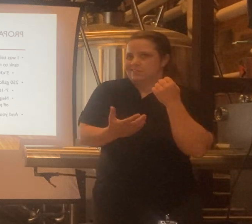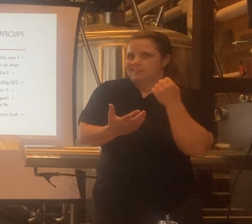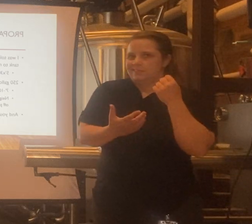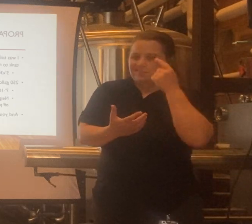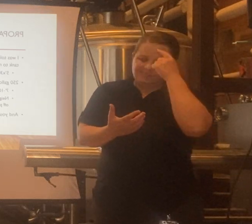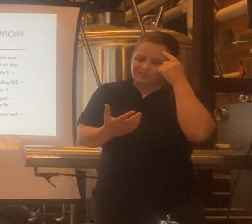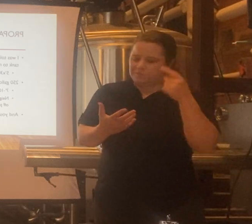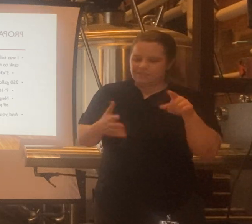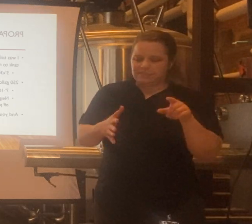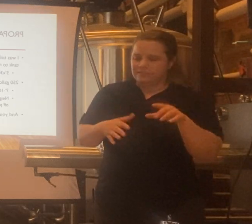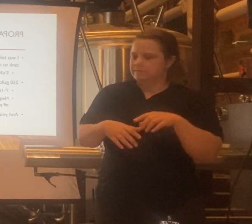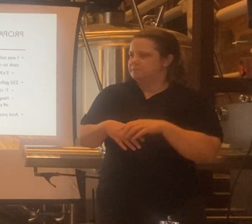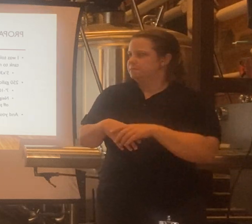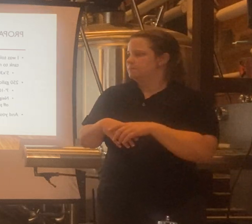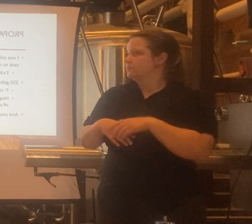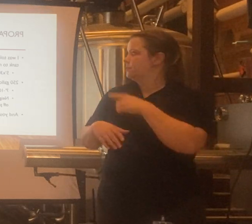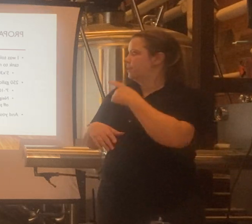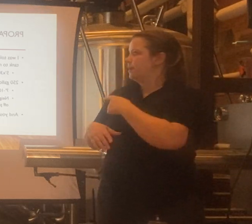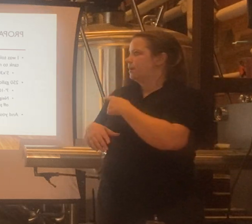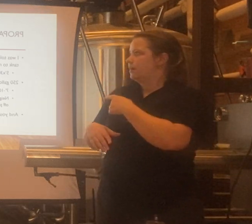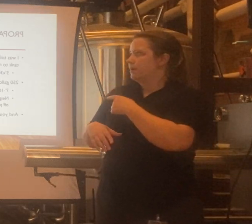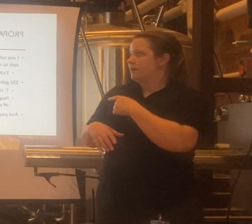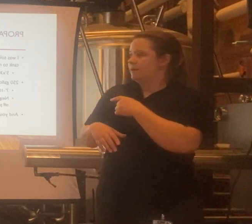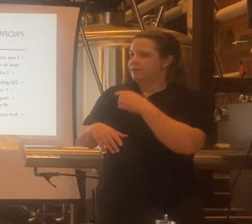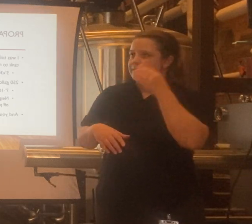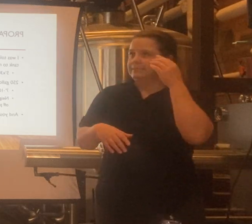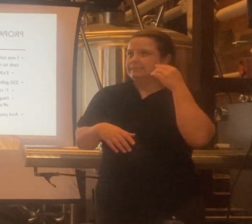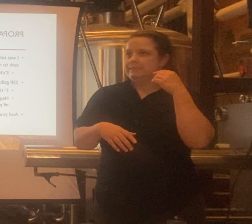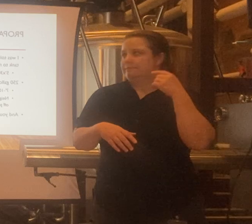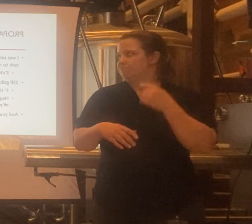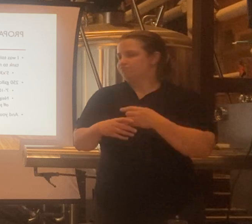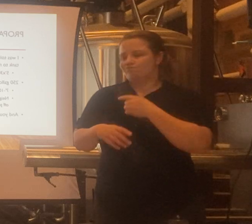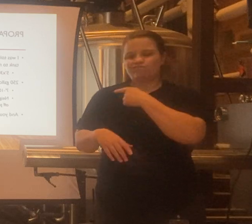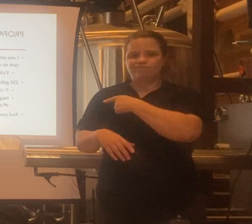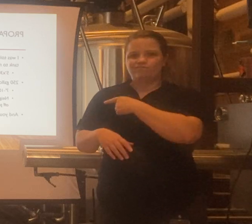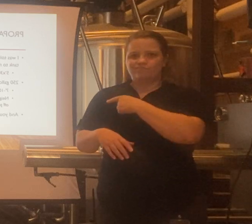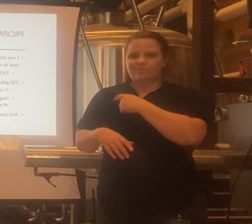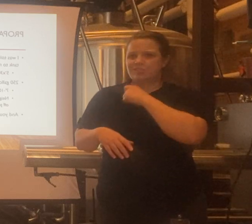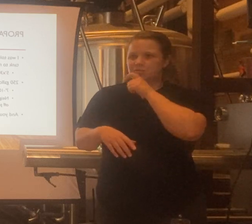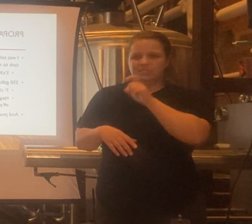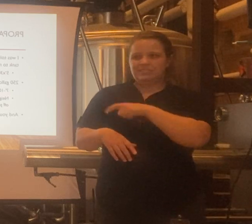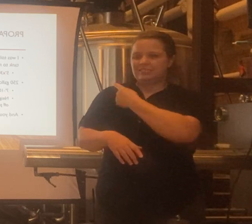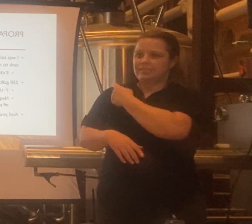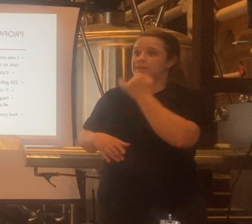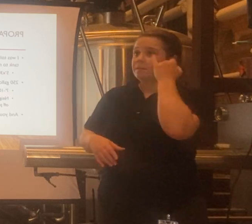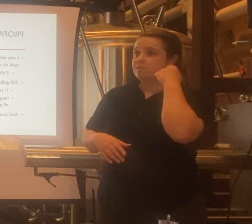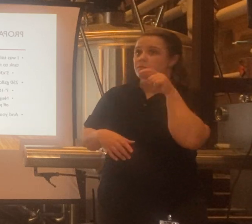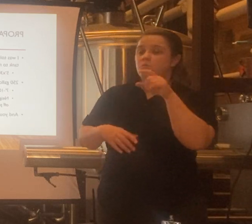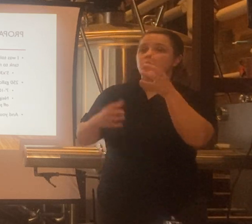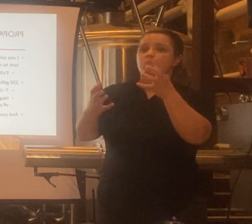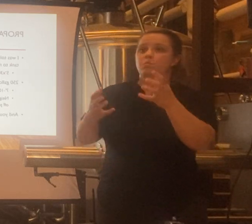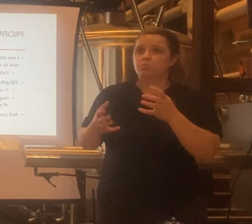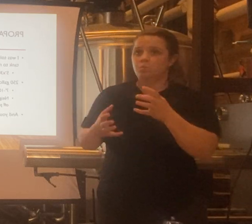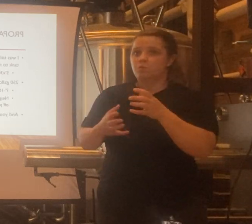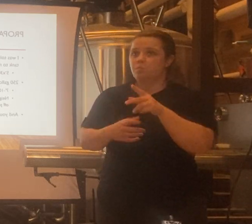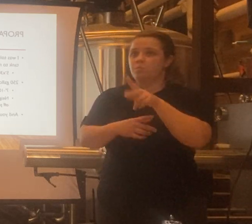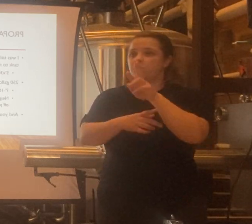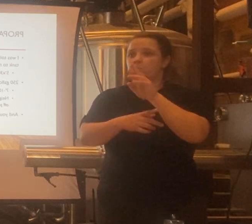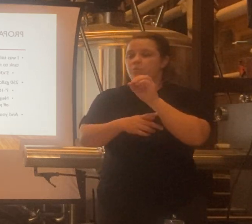their house. I didn't think this was an option for me, but if you want to do propane for a generator, just keep in mind you have to get a big